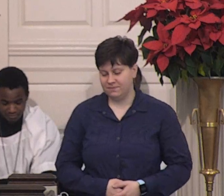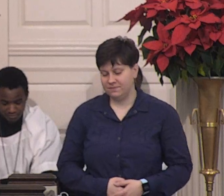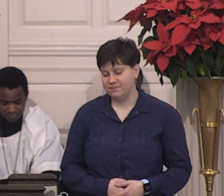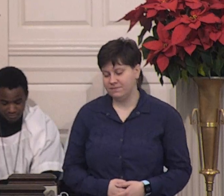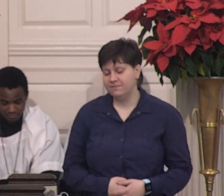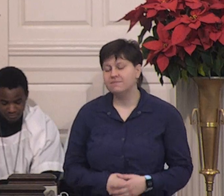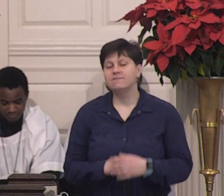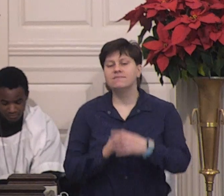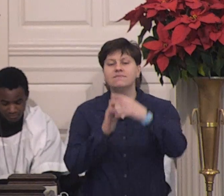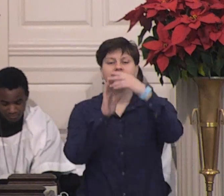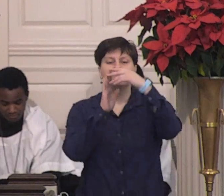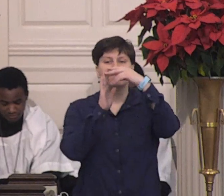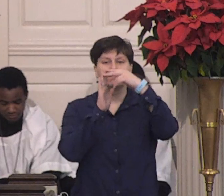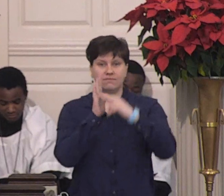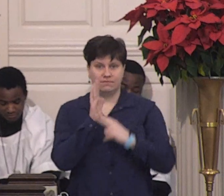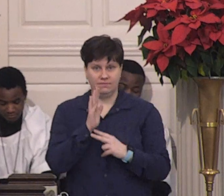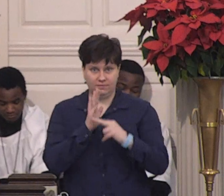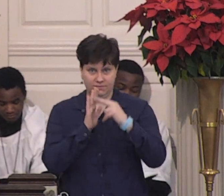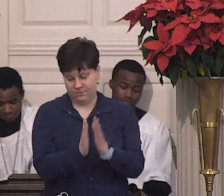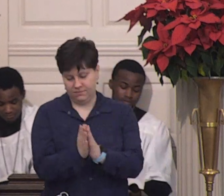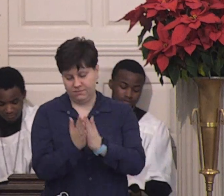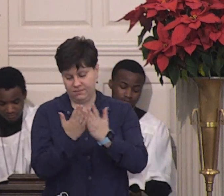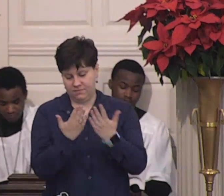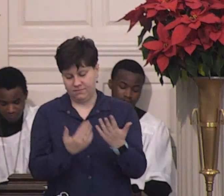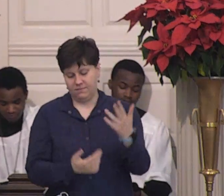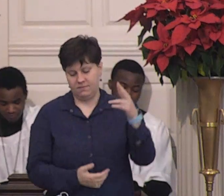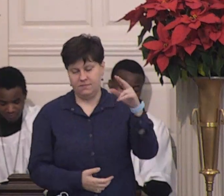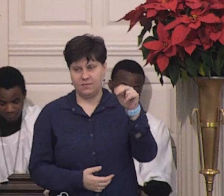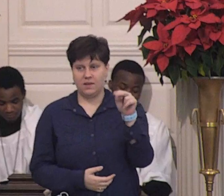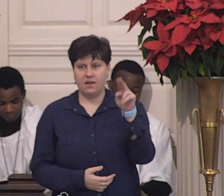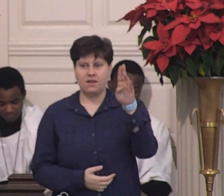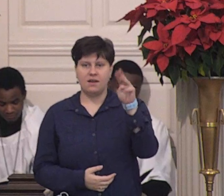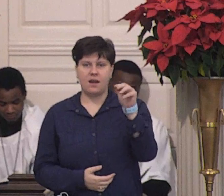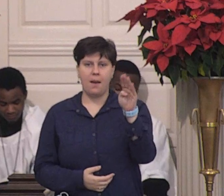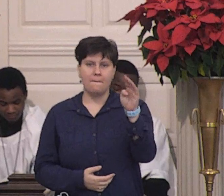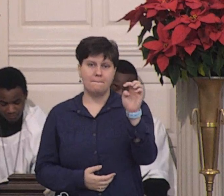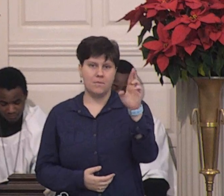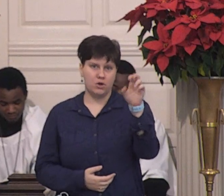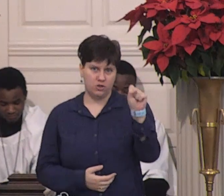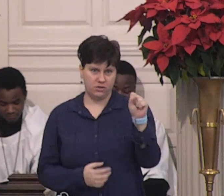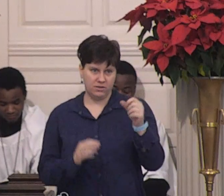A reading from the book of Numbers.